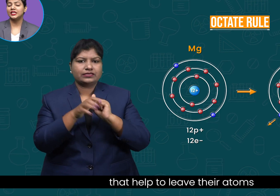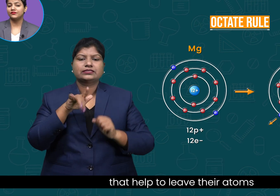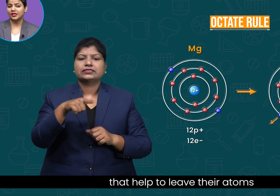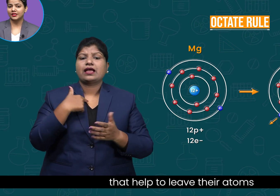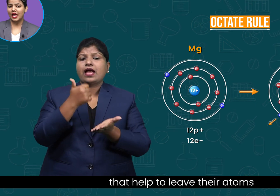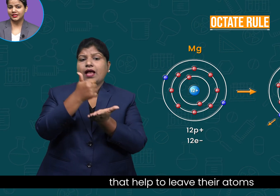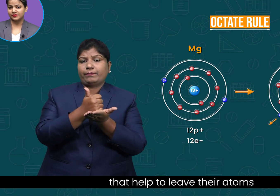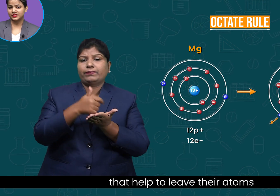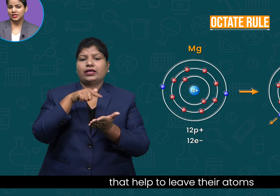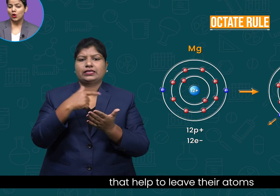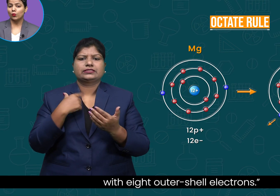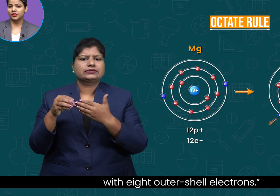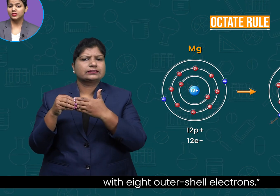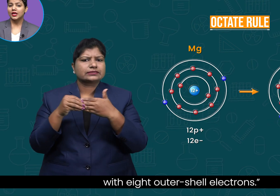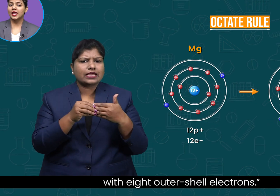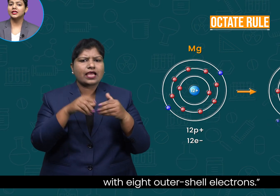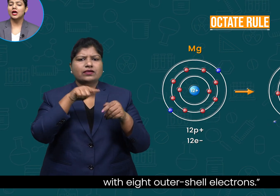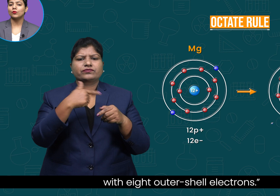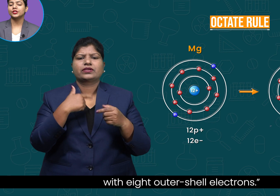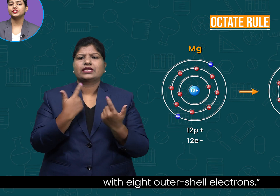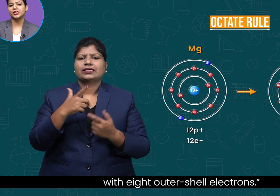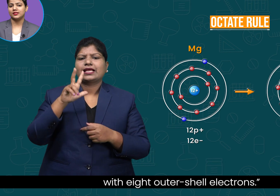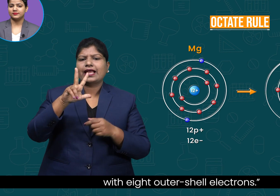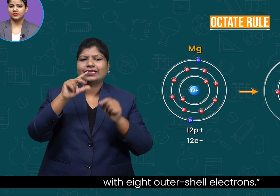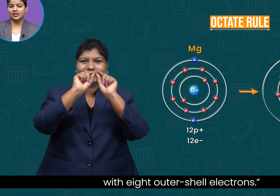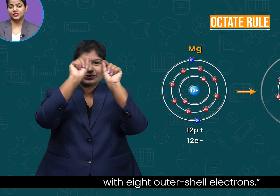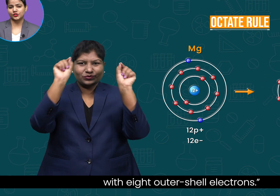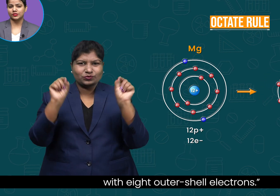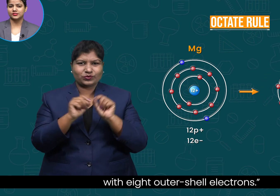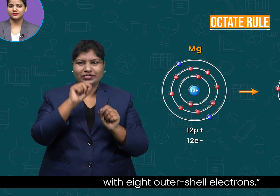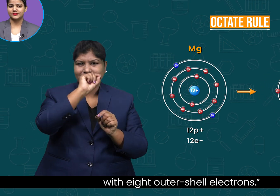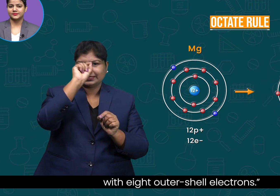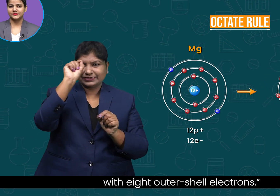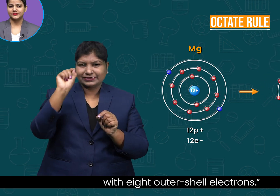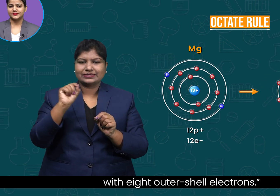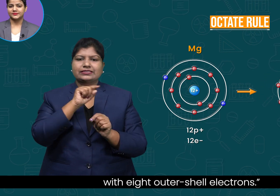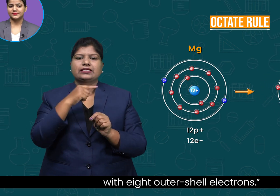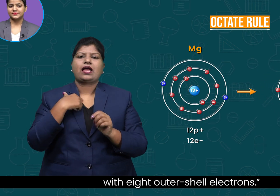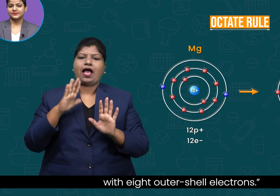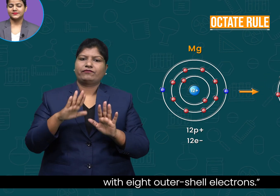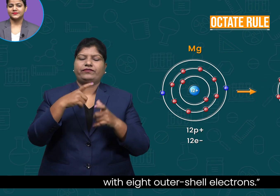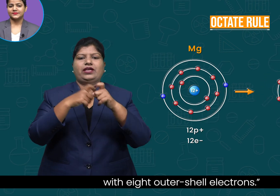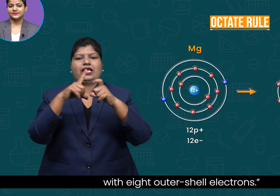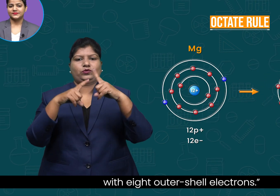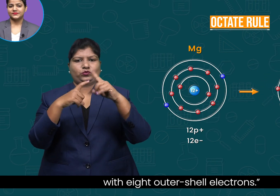to leave their atoms with 8 outer shell electrons.